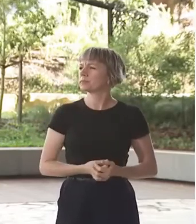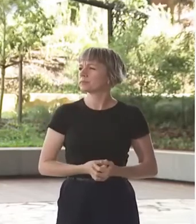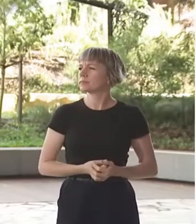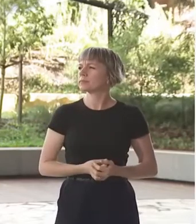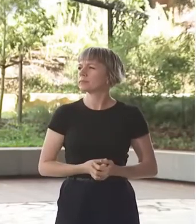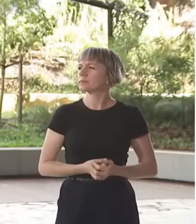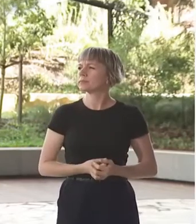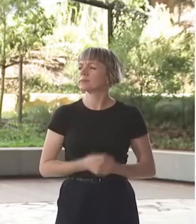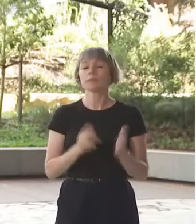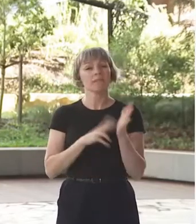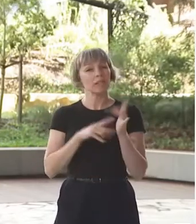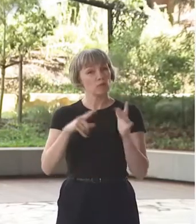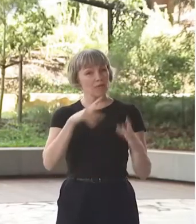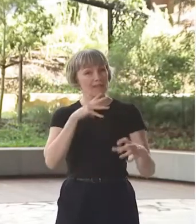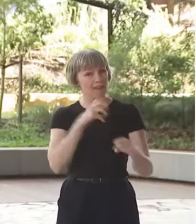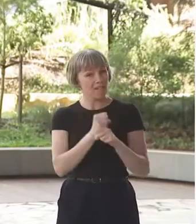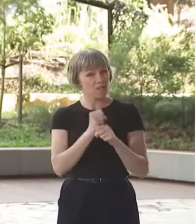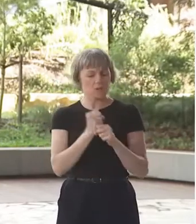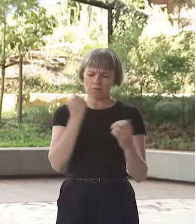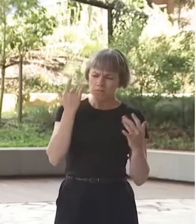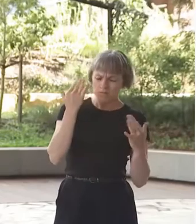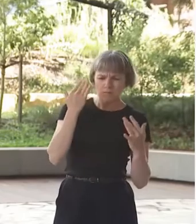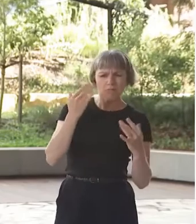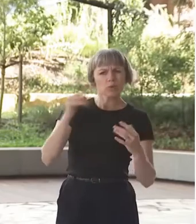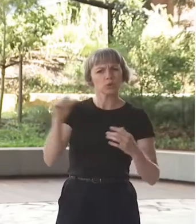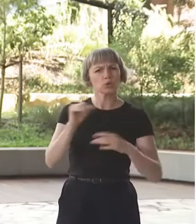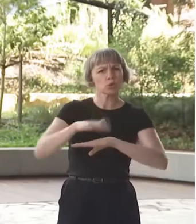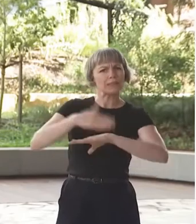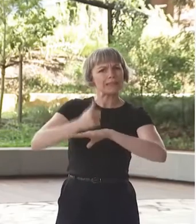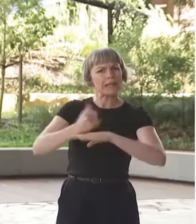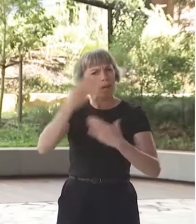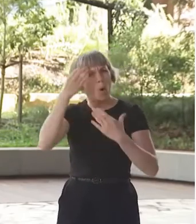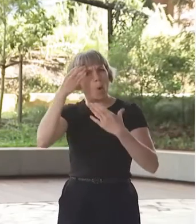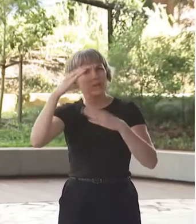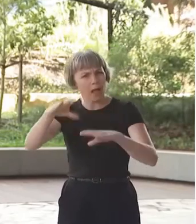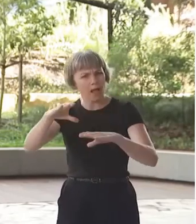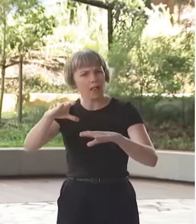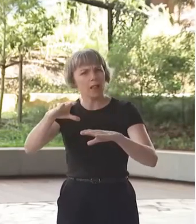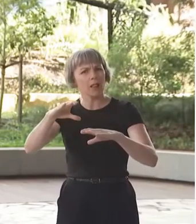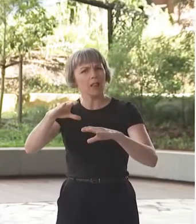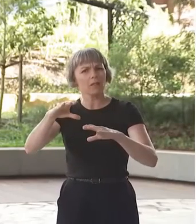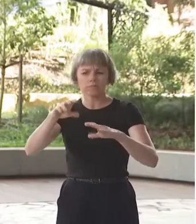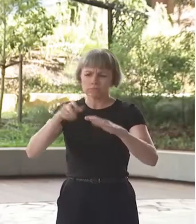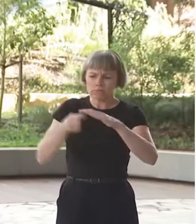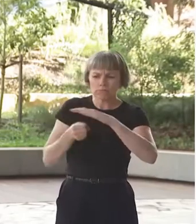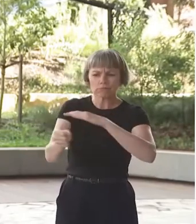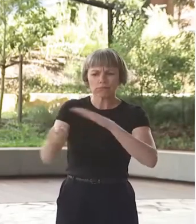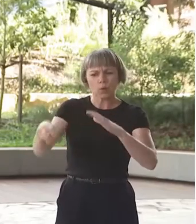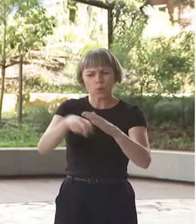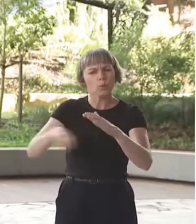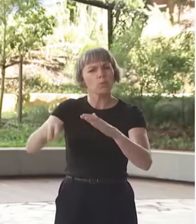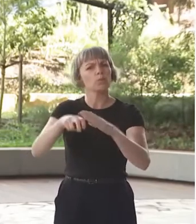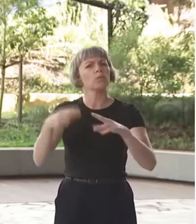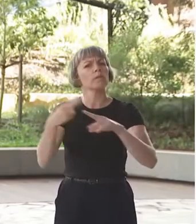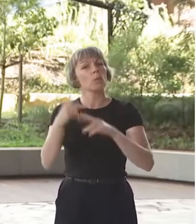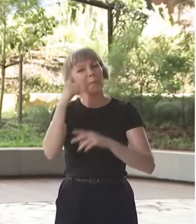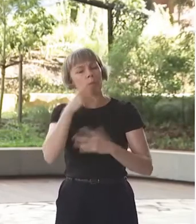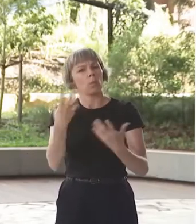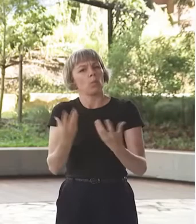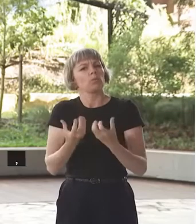Outdoor quarantine rooms for private public people to release from hospital beds. New South Wales have the same plan, or is it